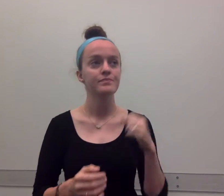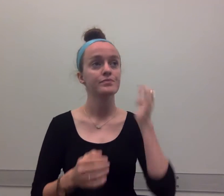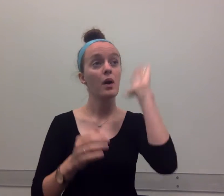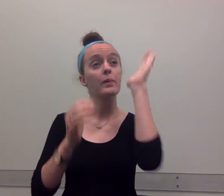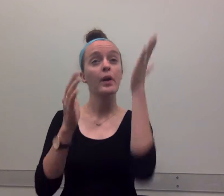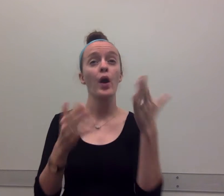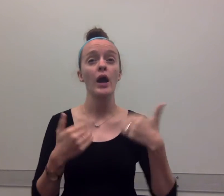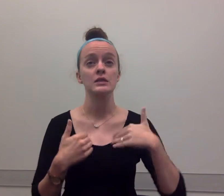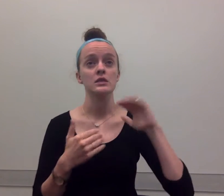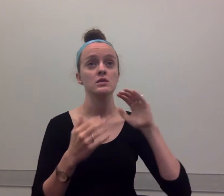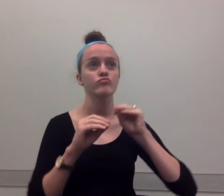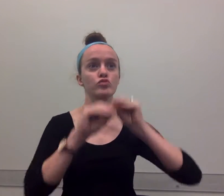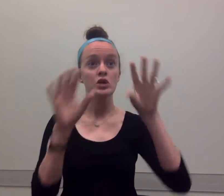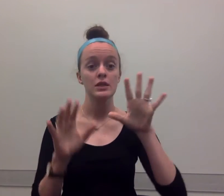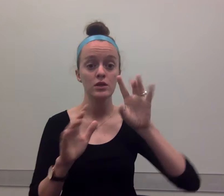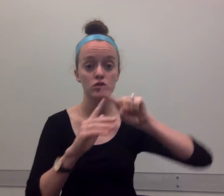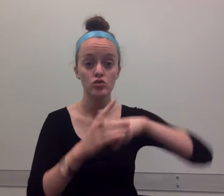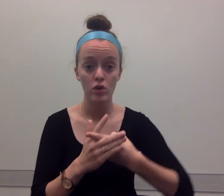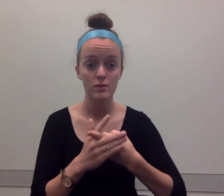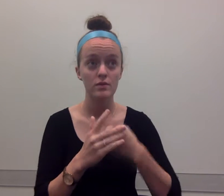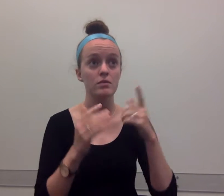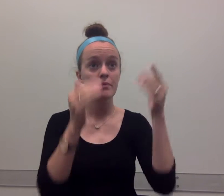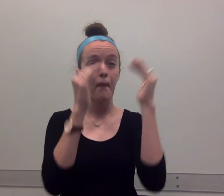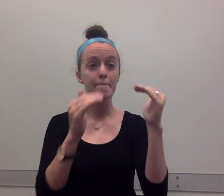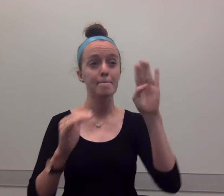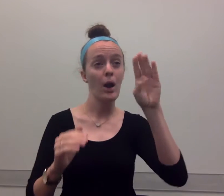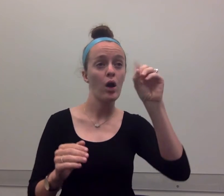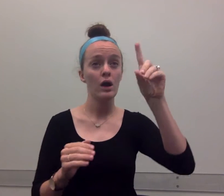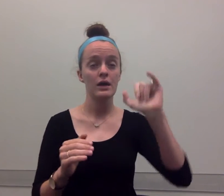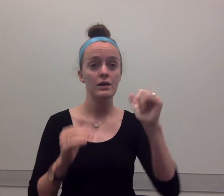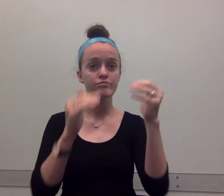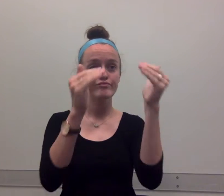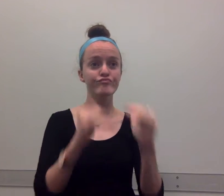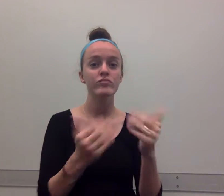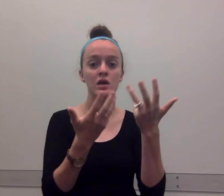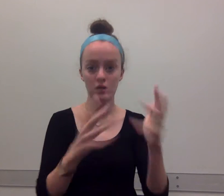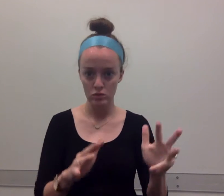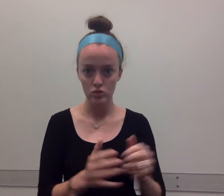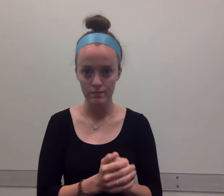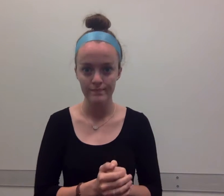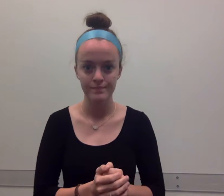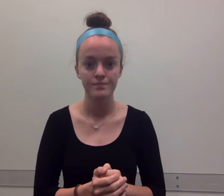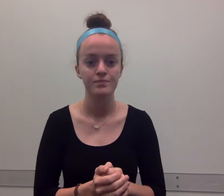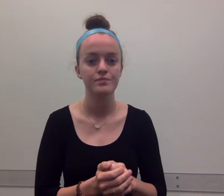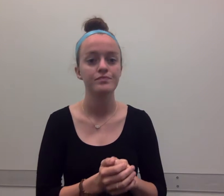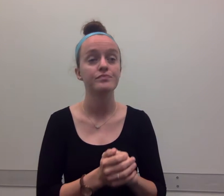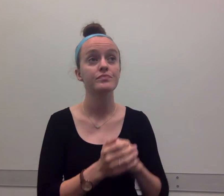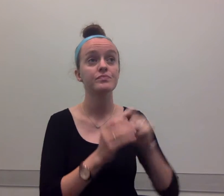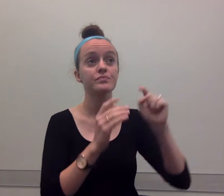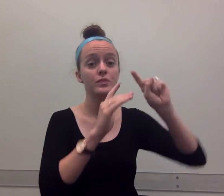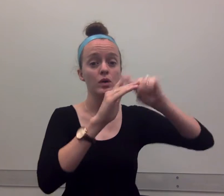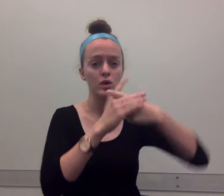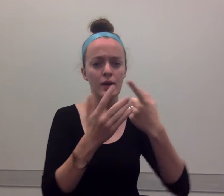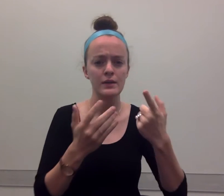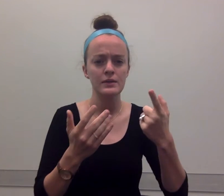introduction, body, and conclusion. In the introduction, you tell the audience what